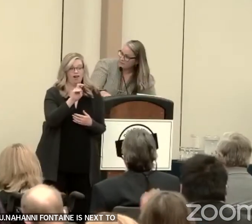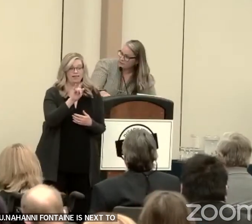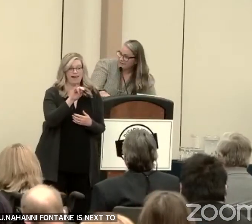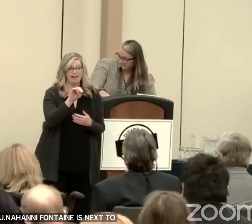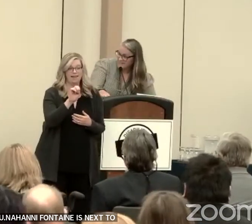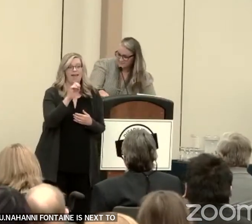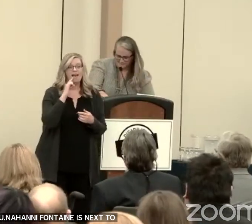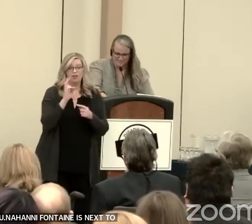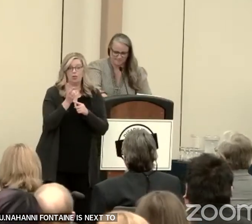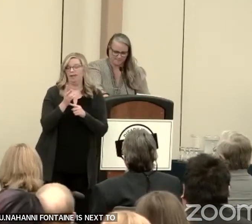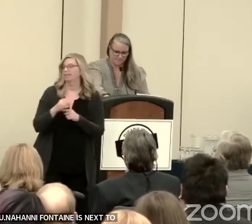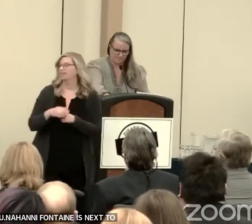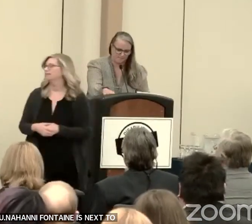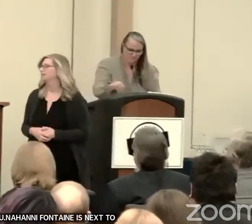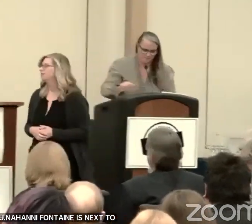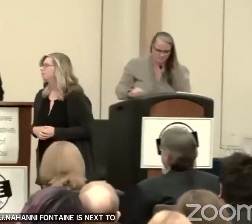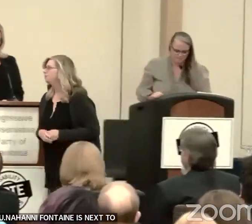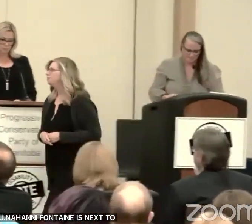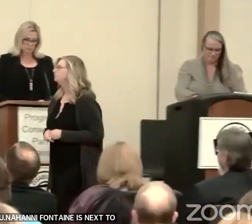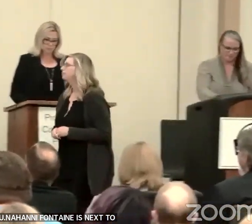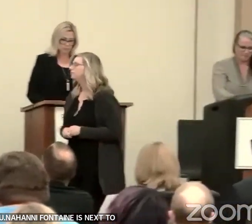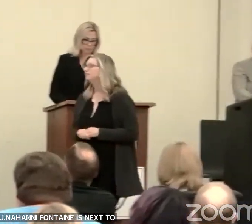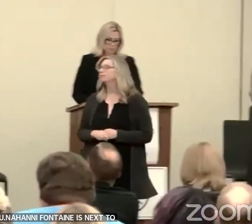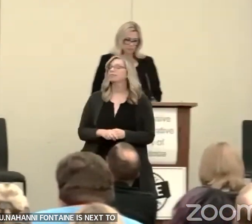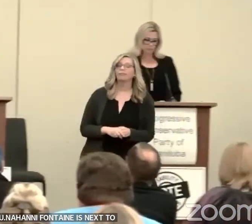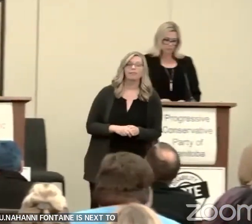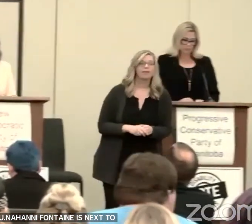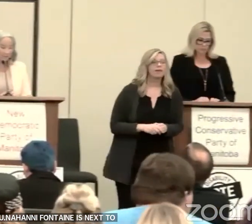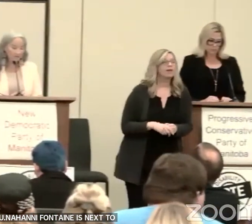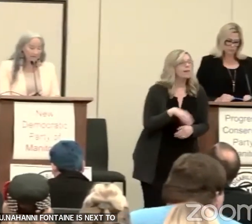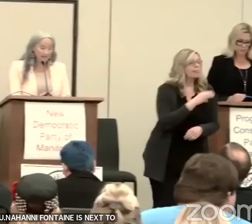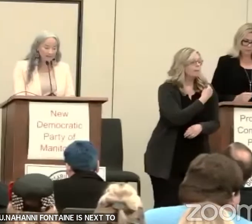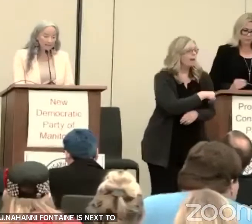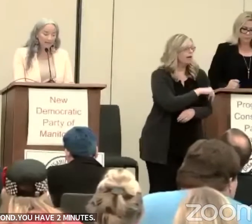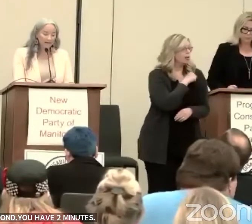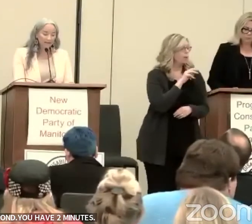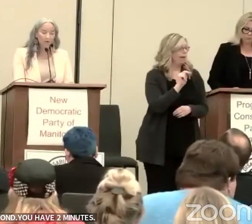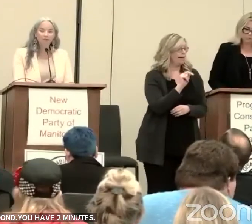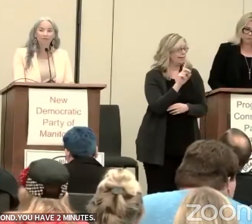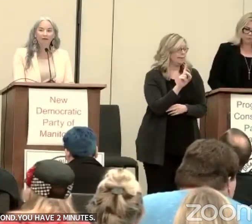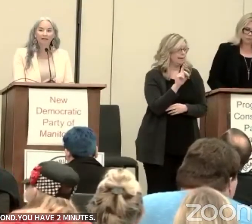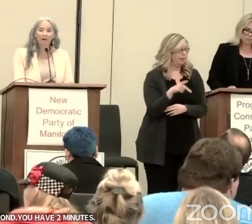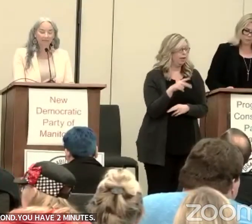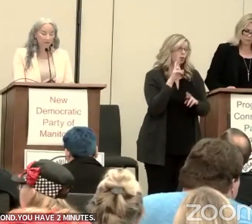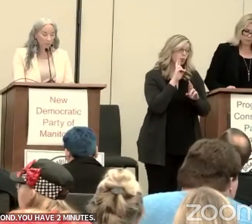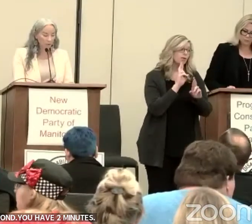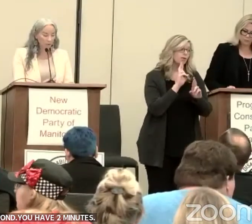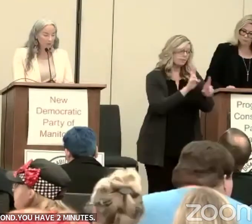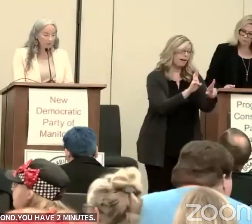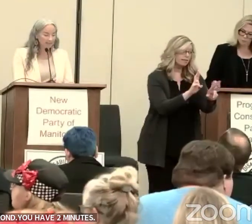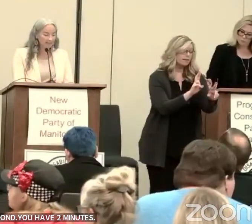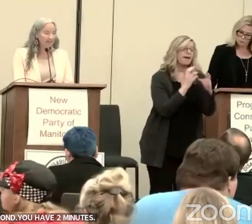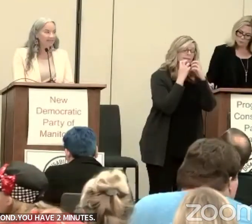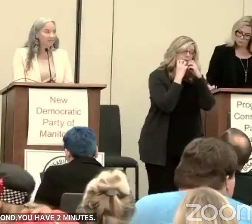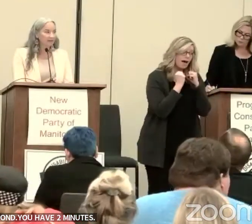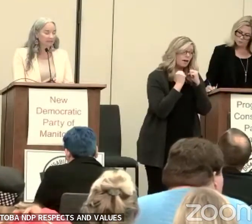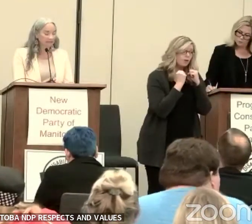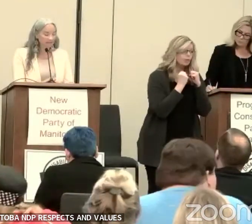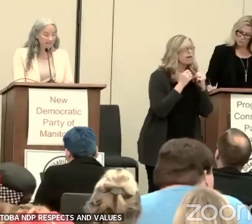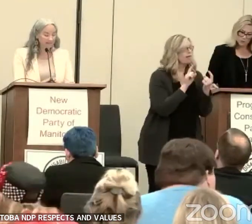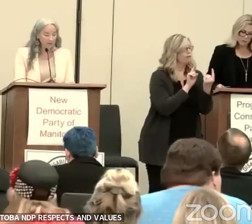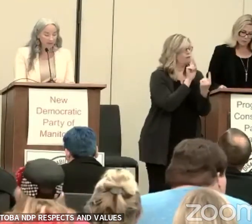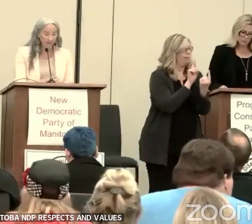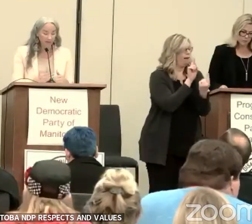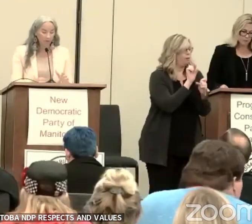You have 2 minutes. The Manitoba NDP respects and values frontline workers in the